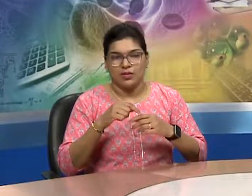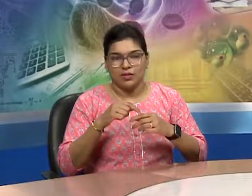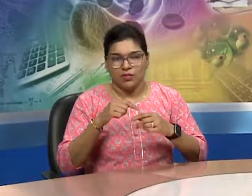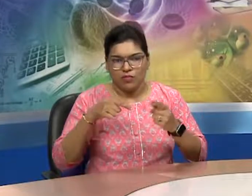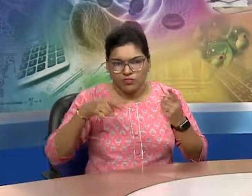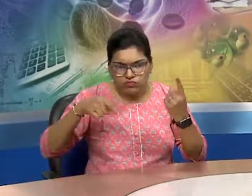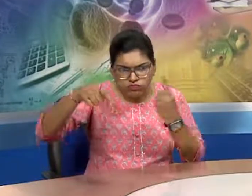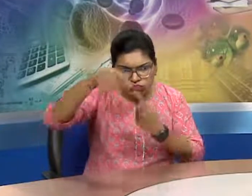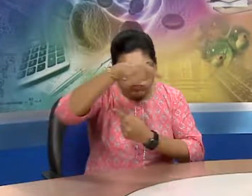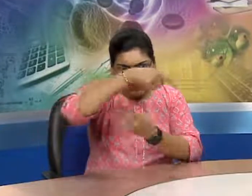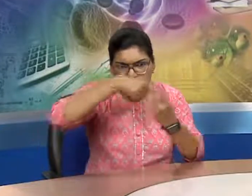Here,